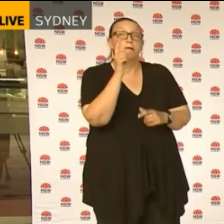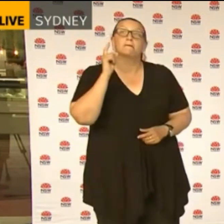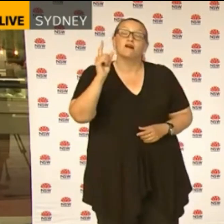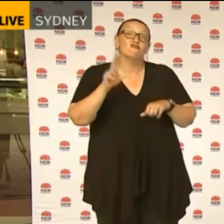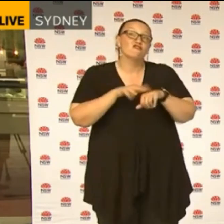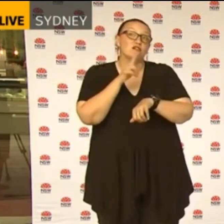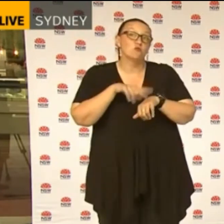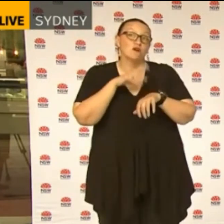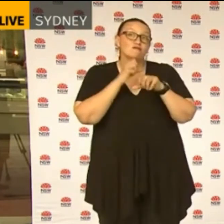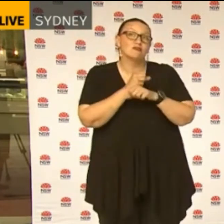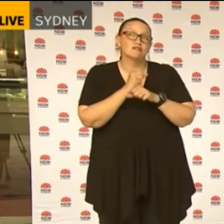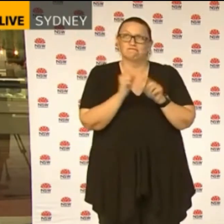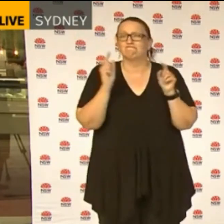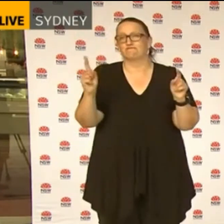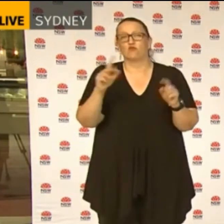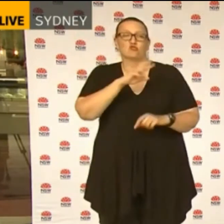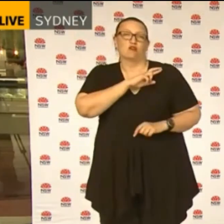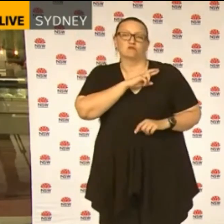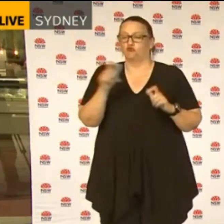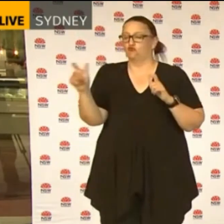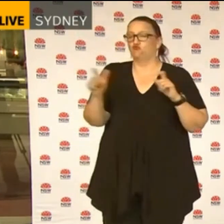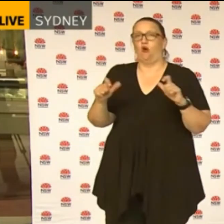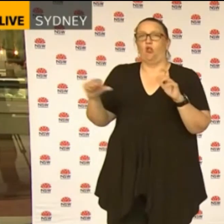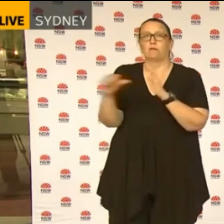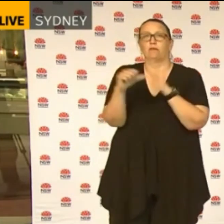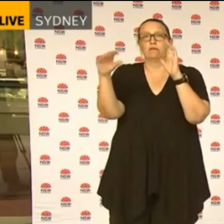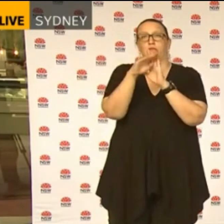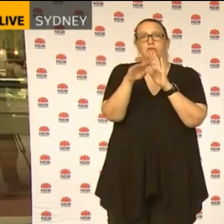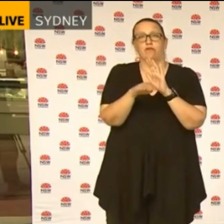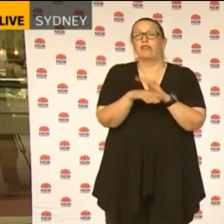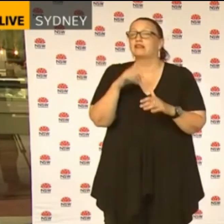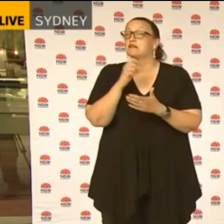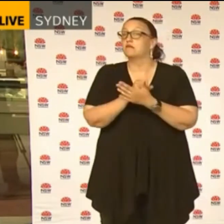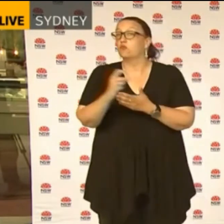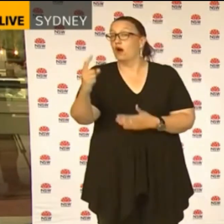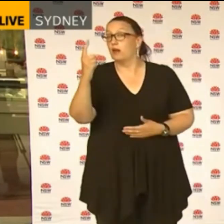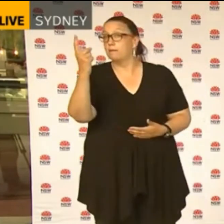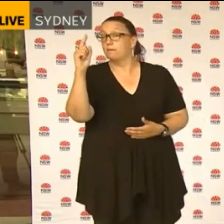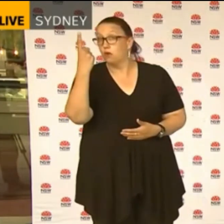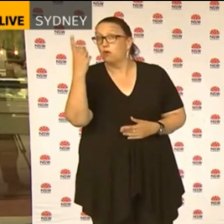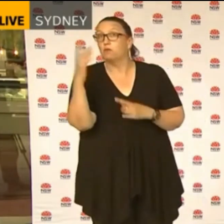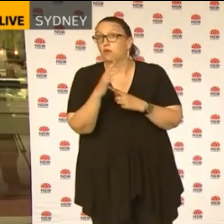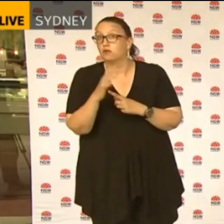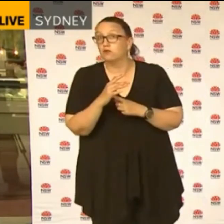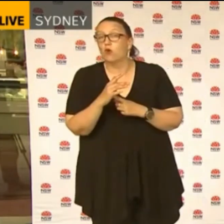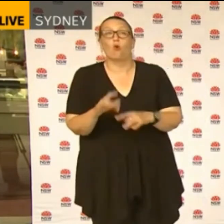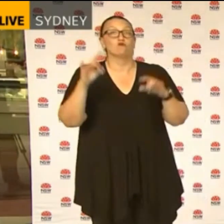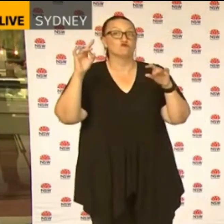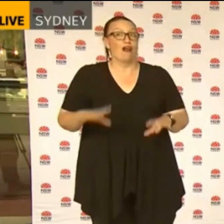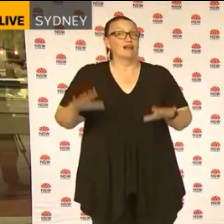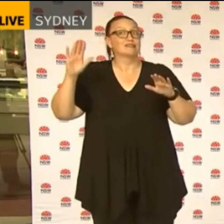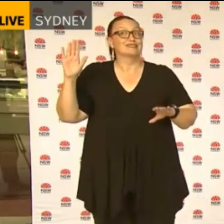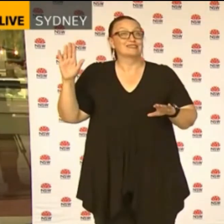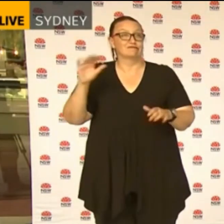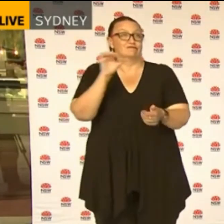clear. They control policy in this area. They've said their priority is welcoming back Australians who are stranded overseas. I understand